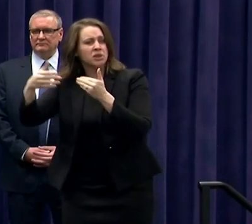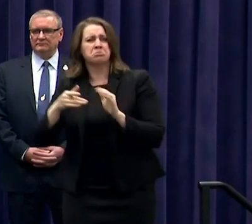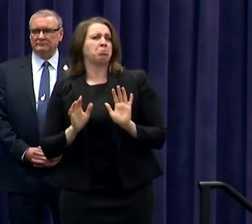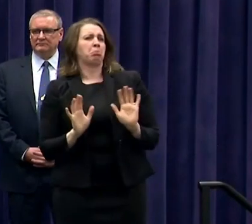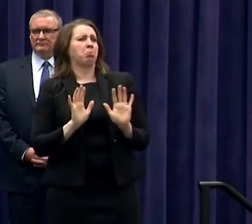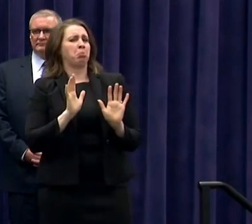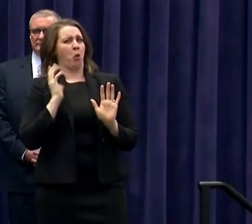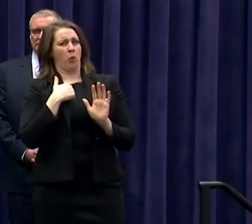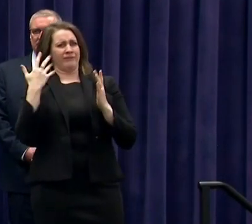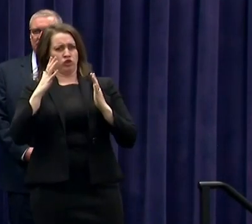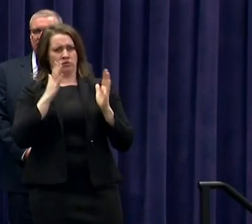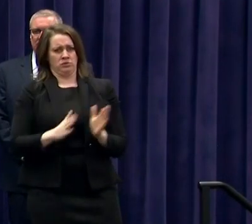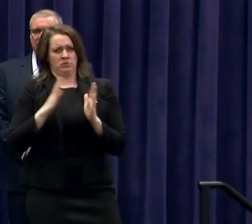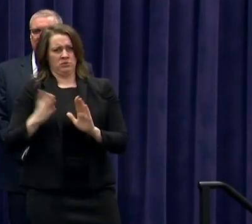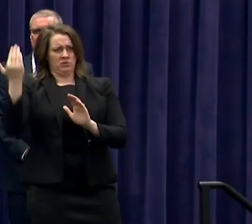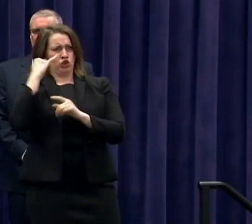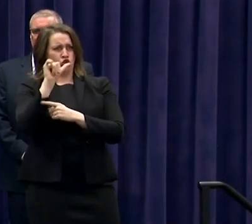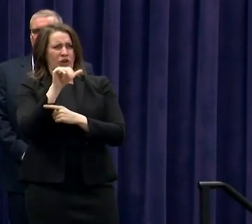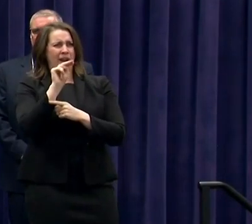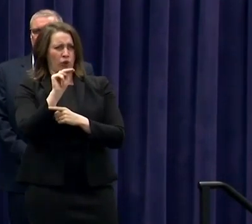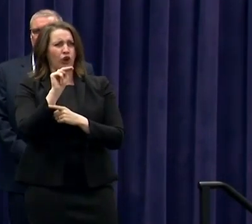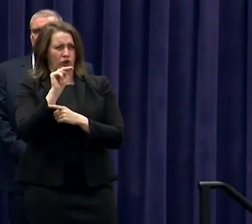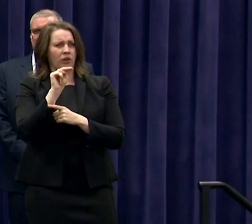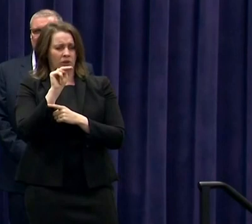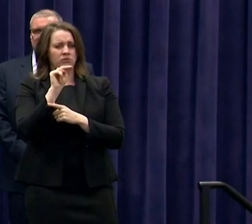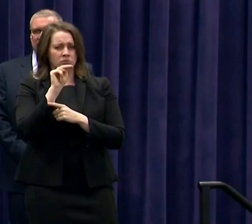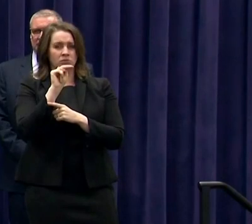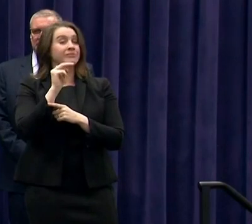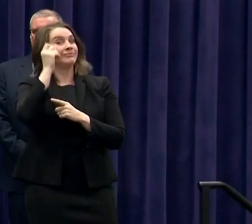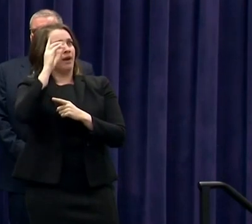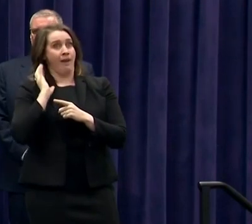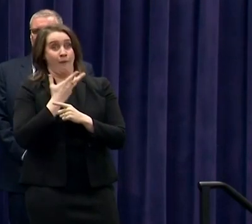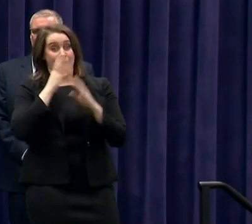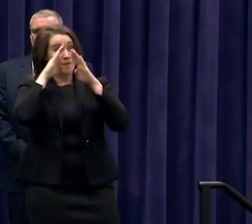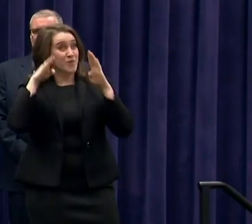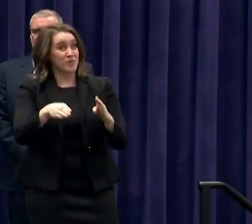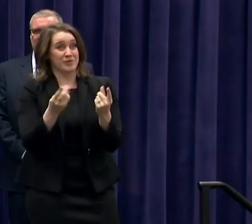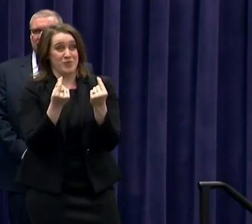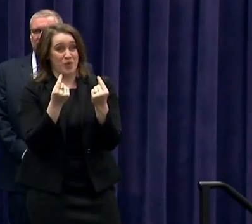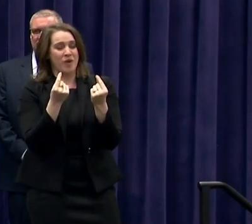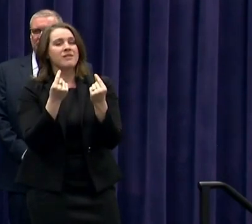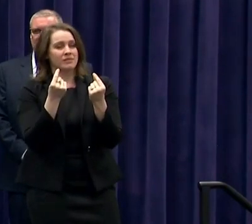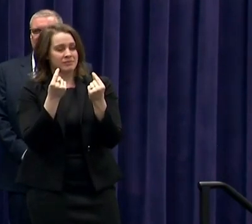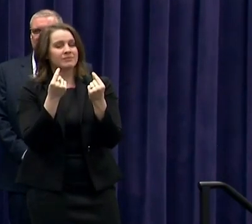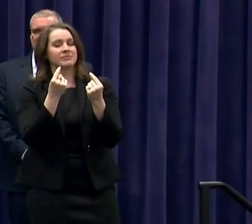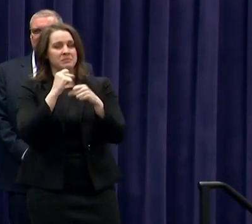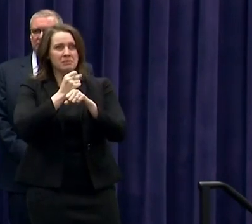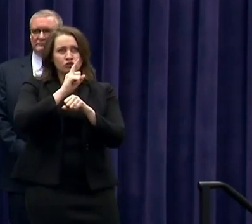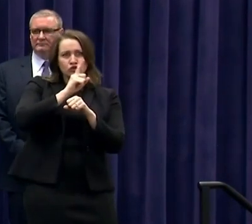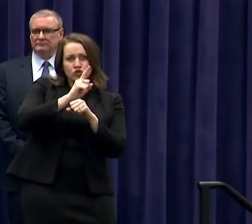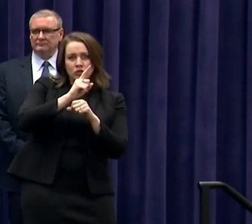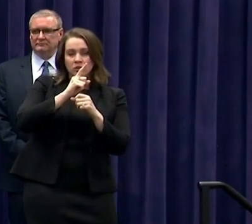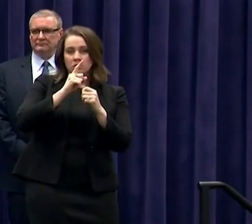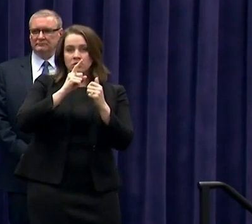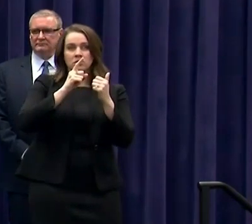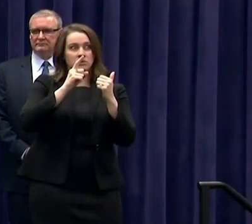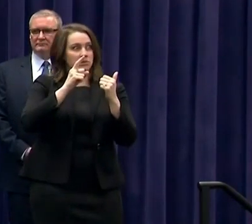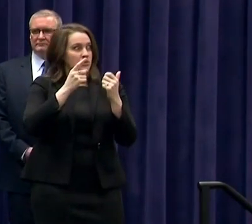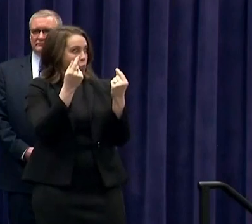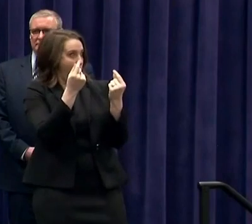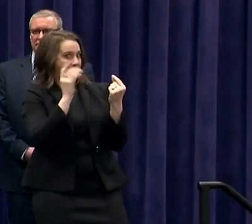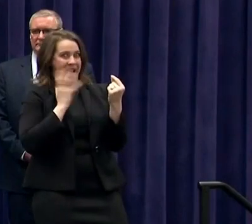January. Now, obviously, we are very focused like a laser beam on making sure that we are responding to the